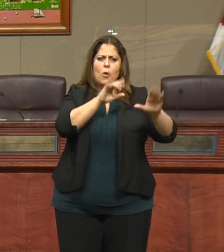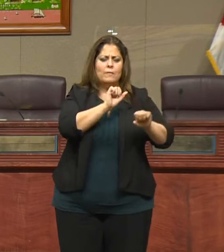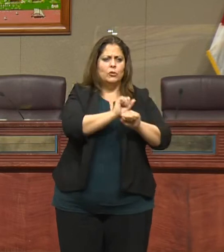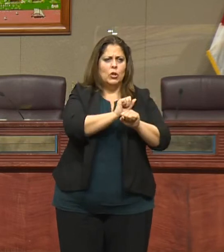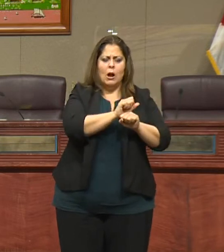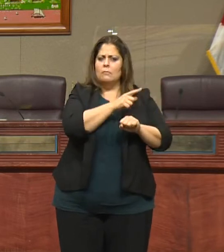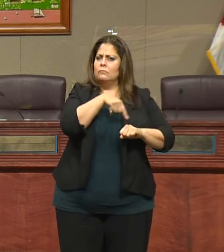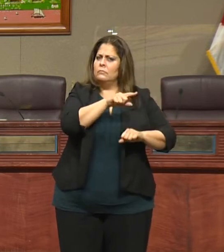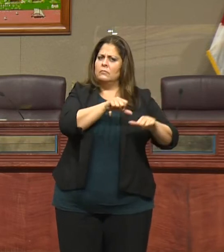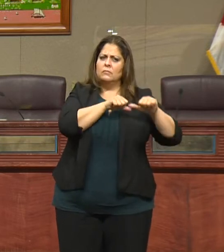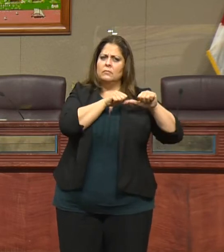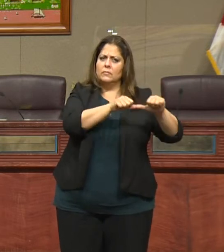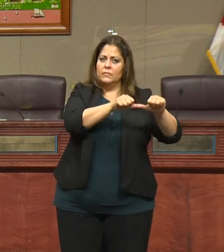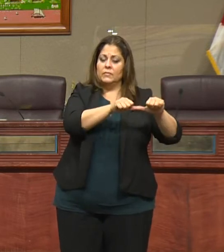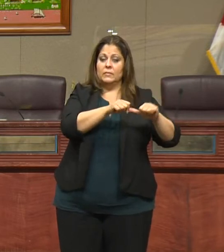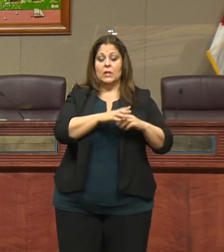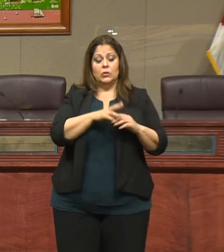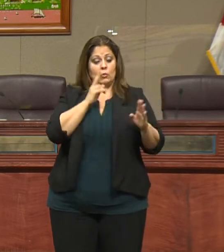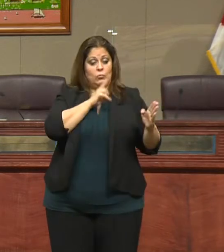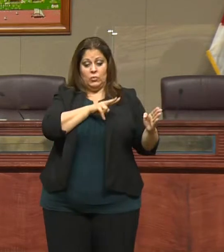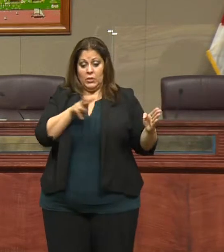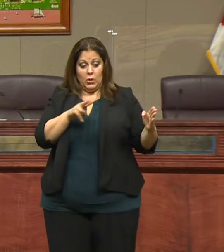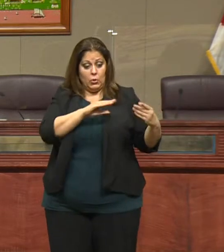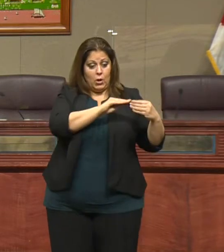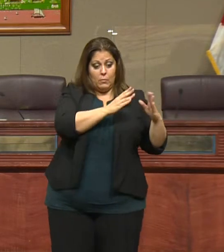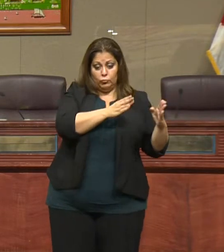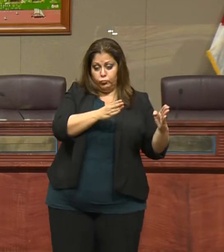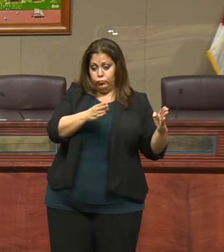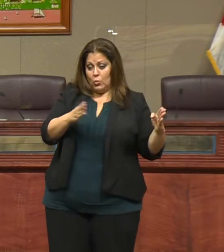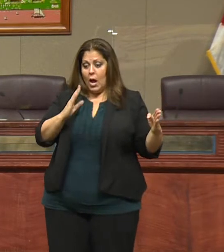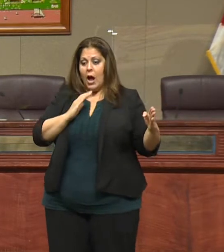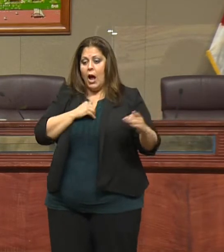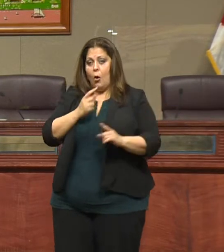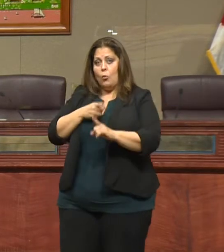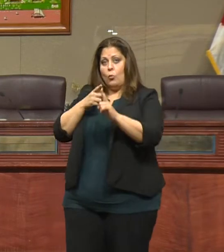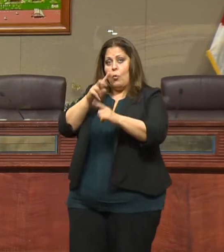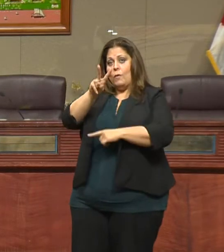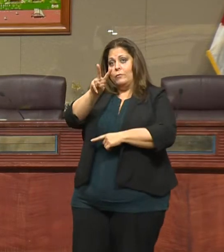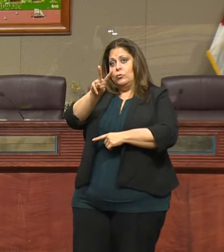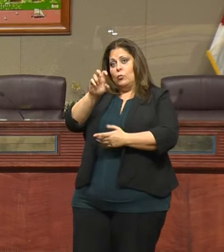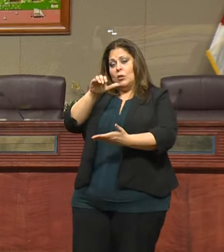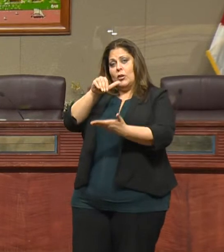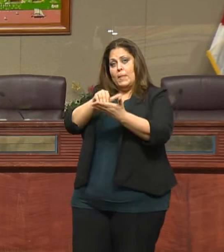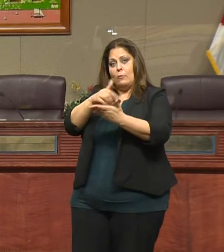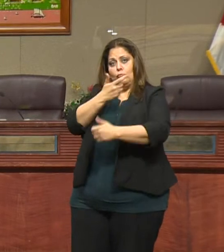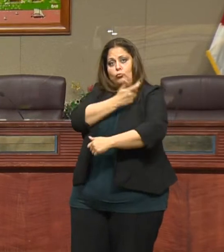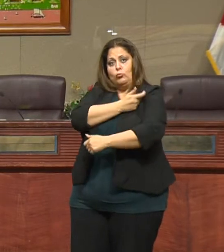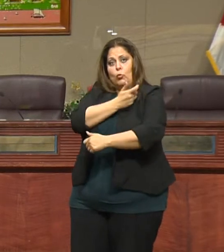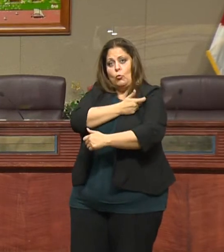so. Based on the numbers, we will surpass the milestone of 200,000 COVID-19